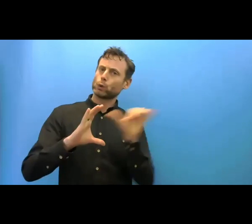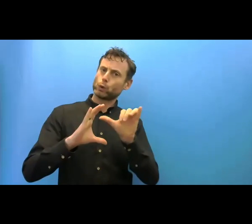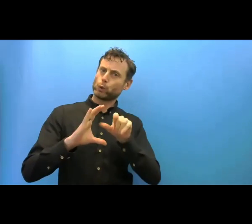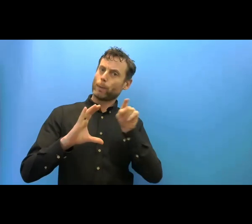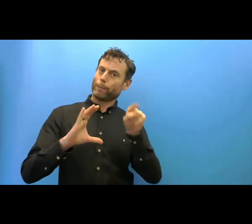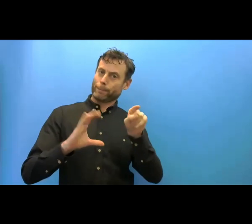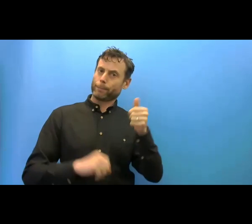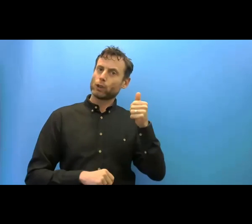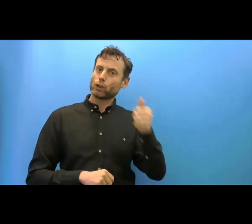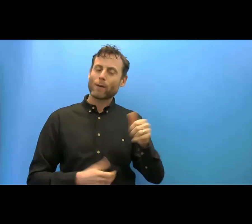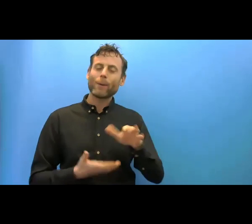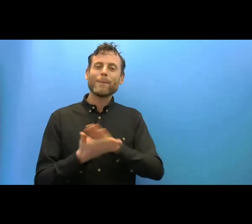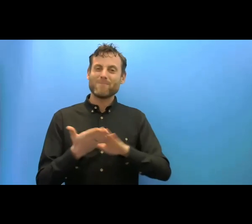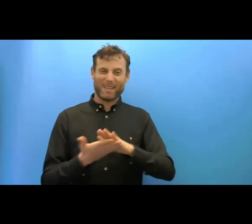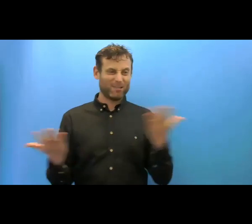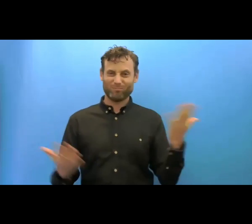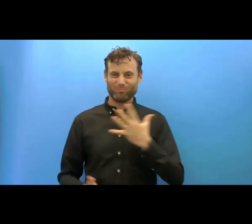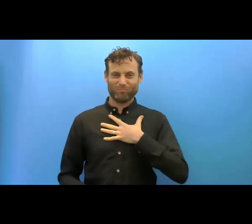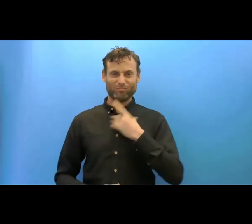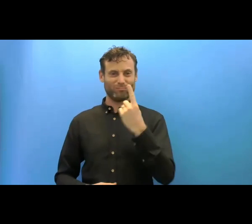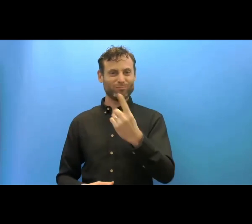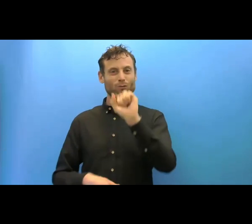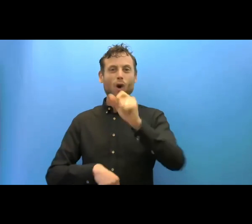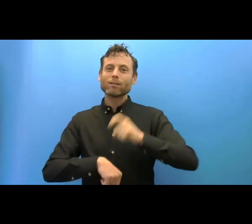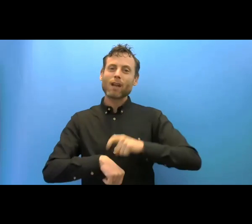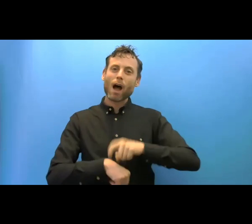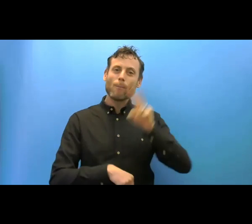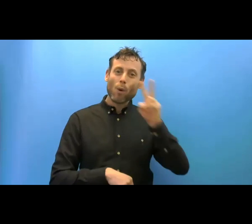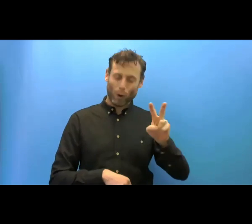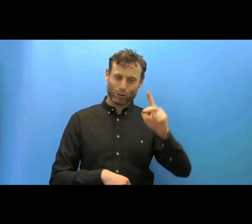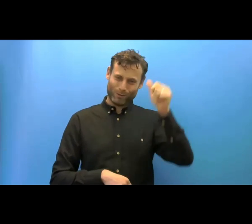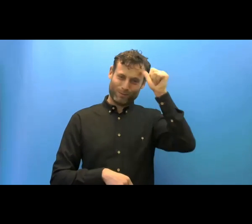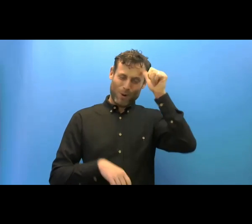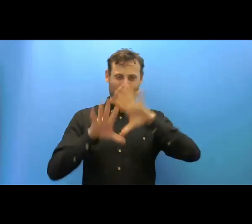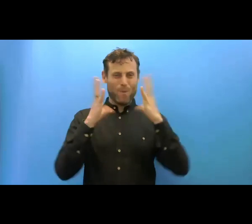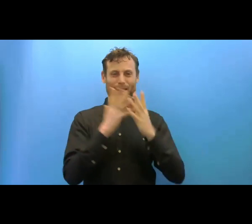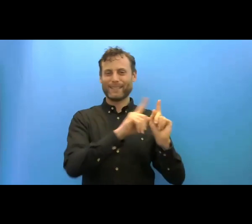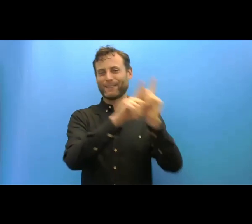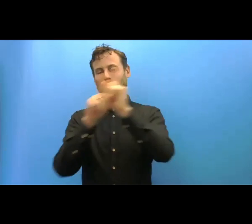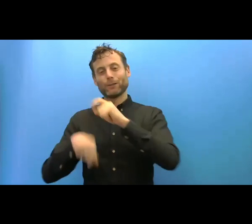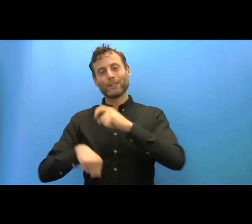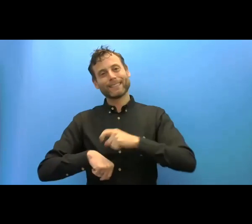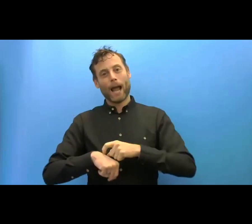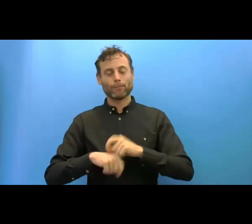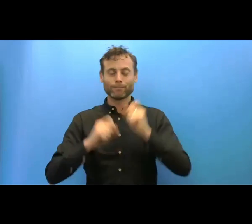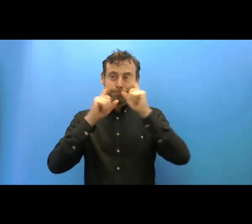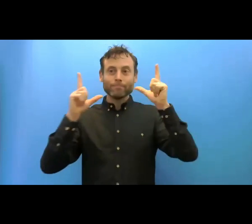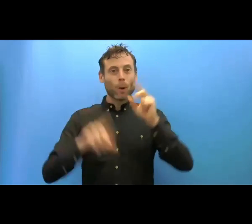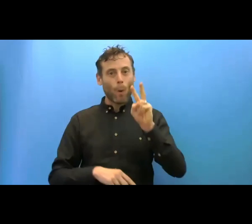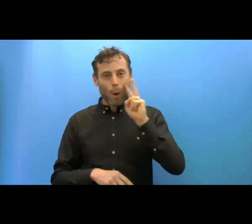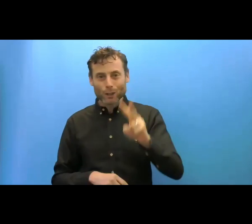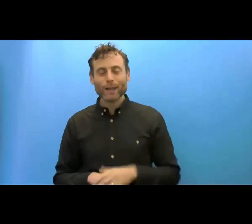time zones. So just remember that. And of course, you can type in your questions into the Q&A button, which is